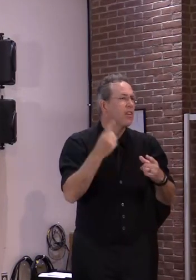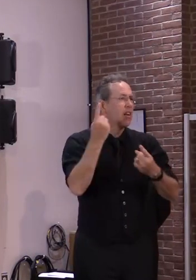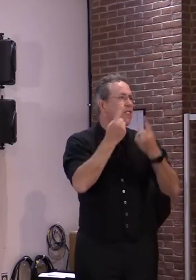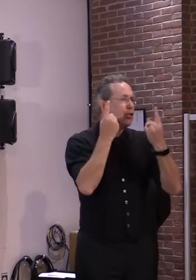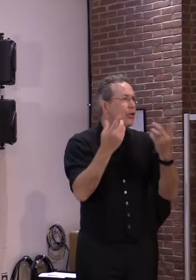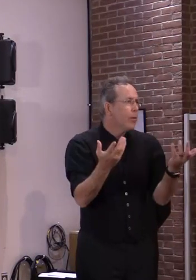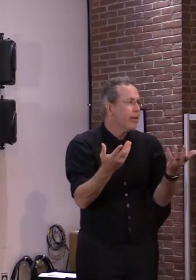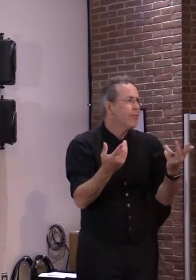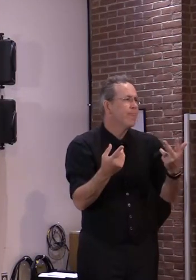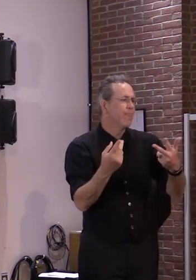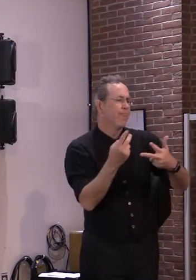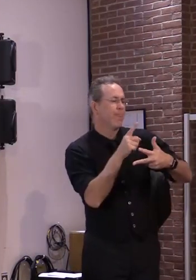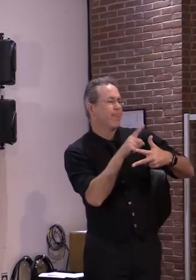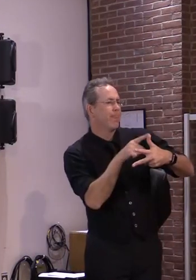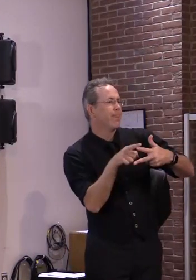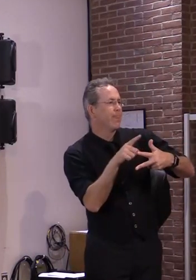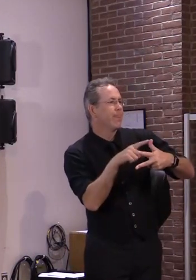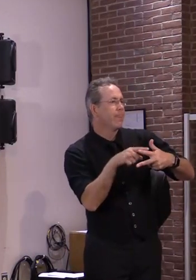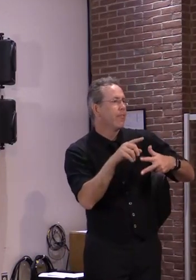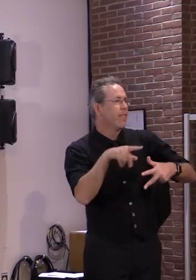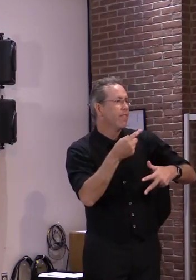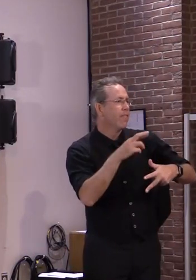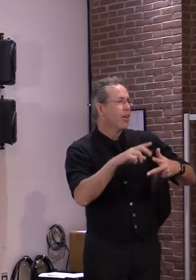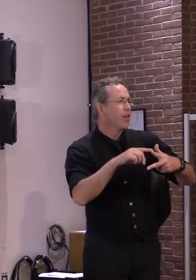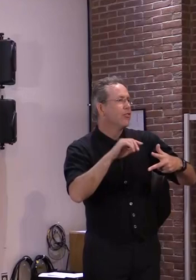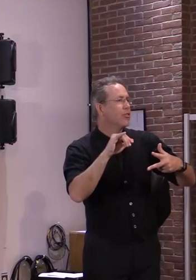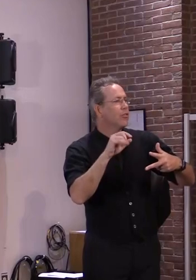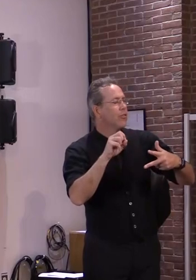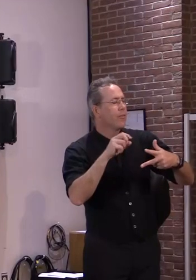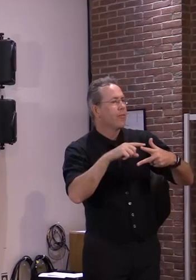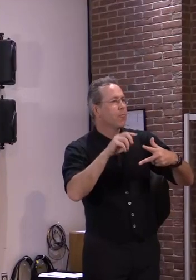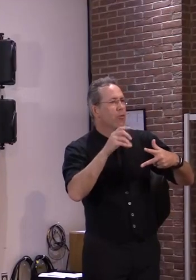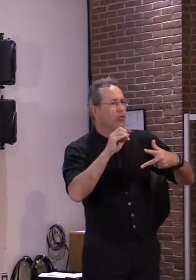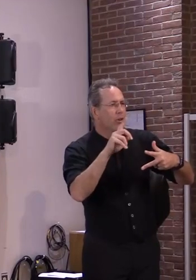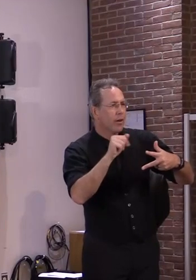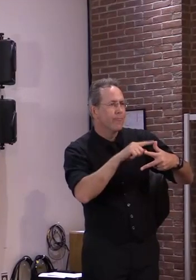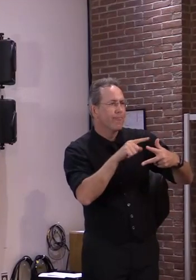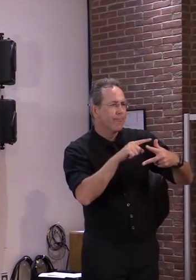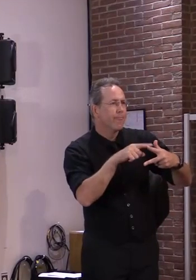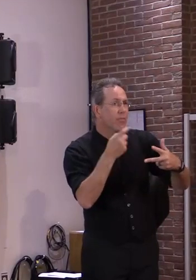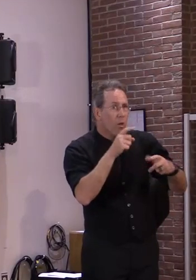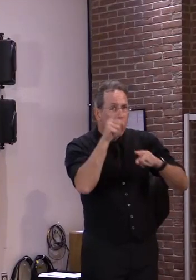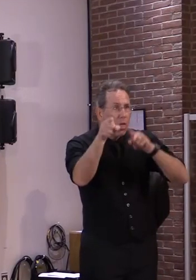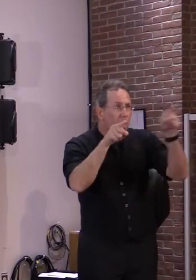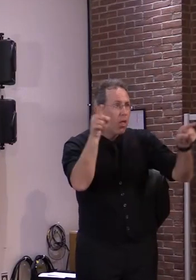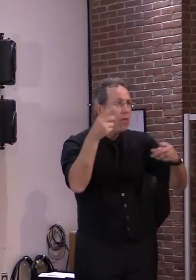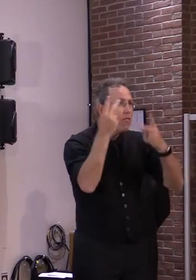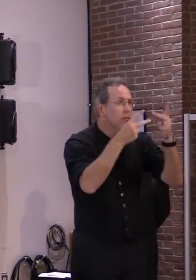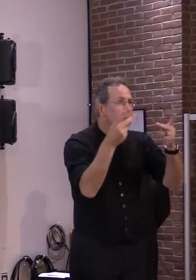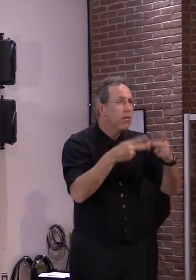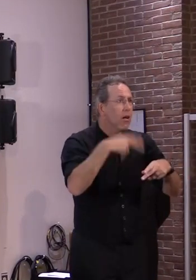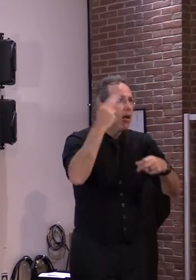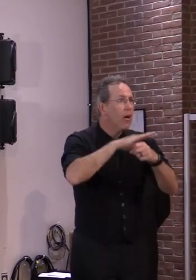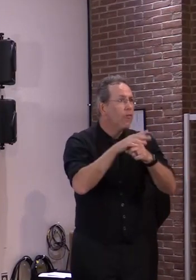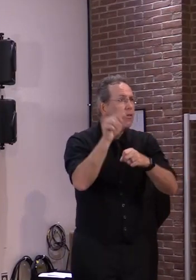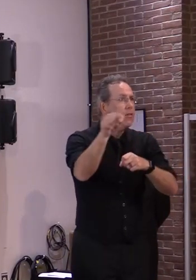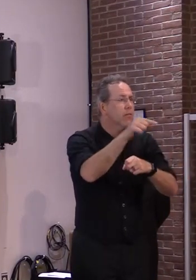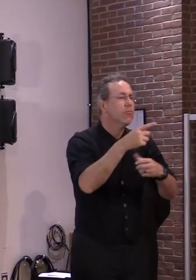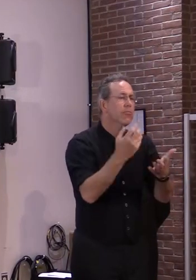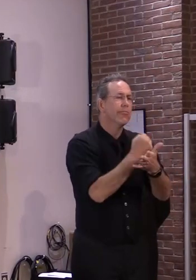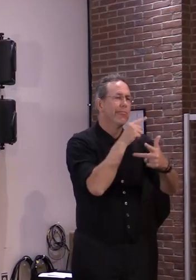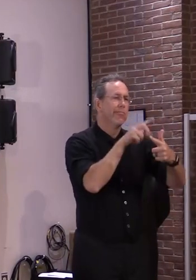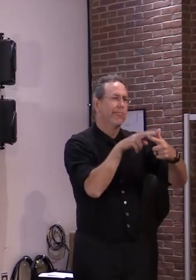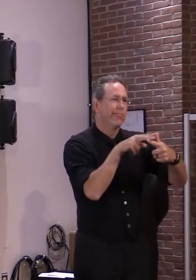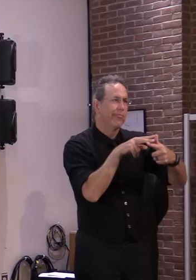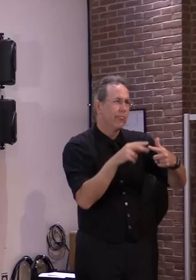of vaccine, whether it be another dose of the same or an mRNA. The problem with that is we don't have scientific